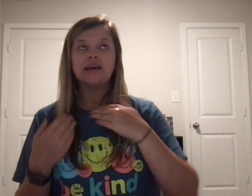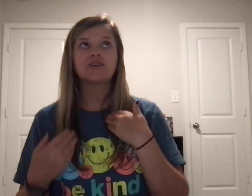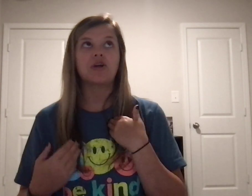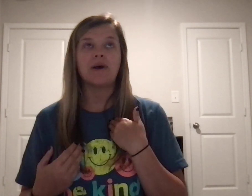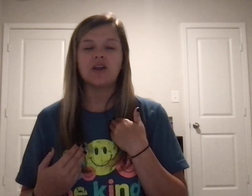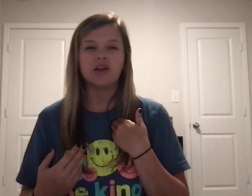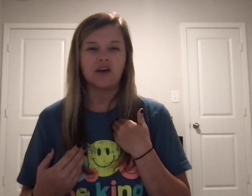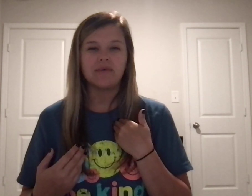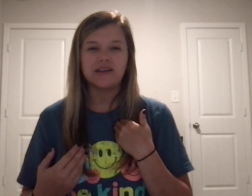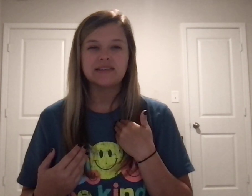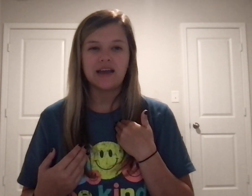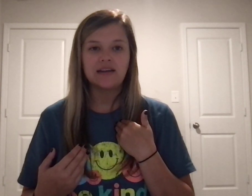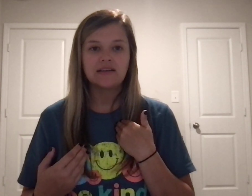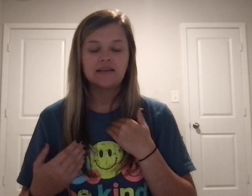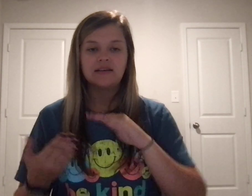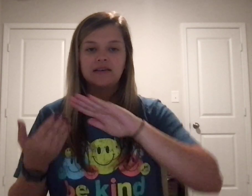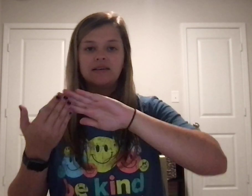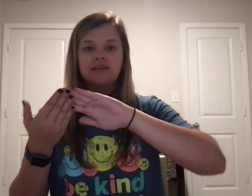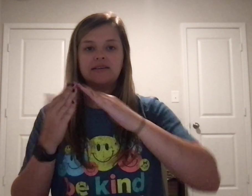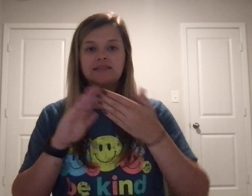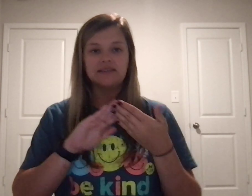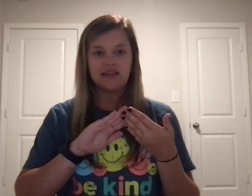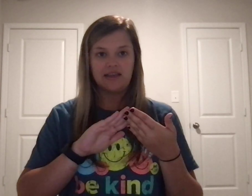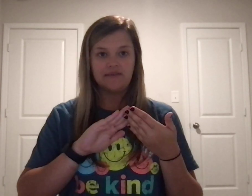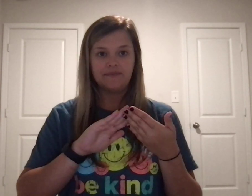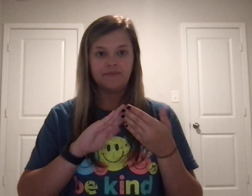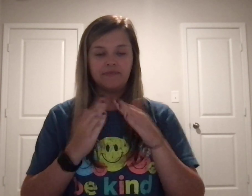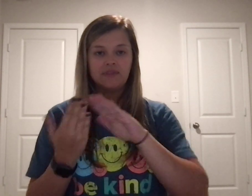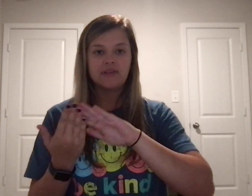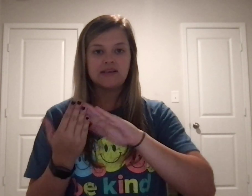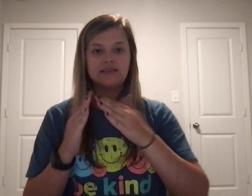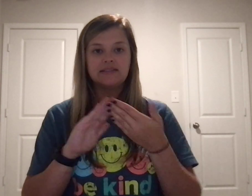start on my non-dominant side. City, city.